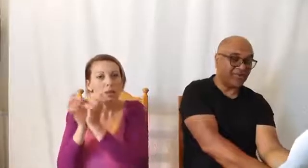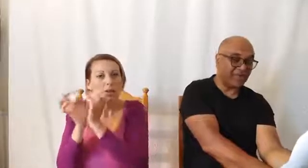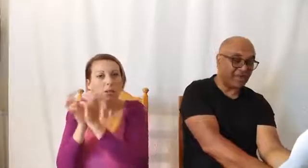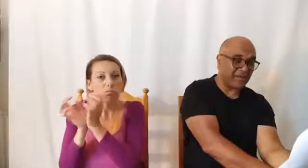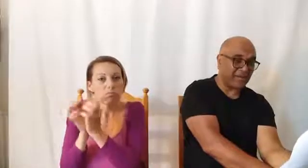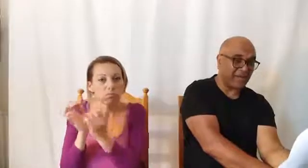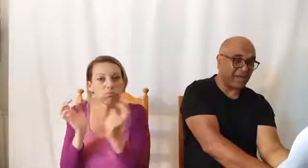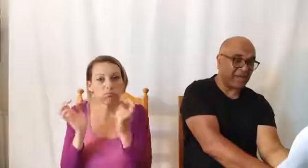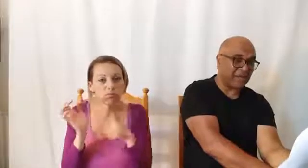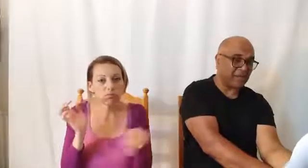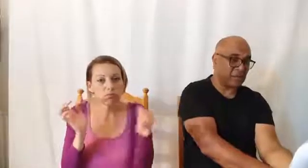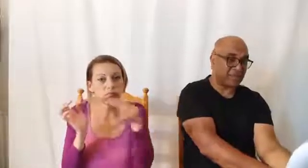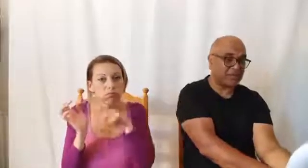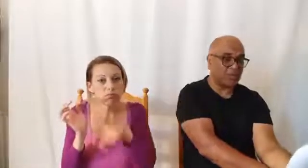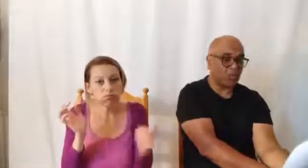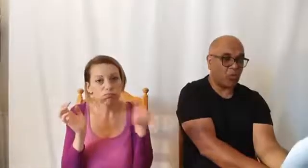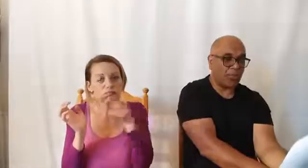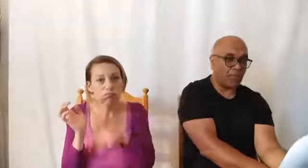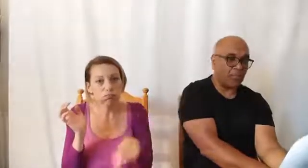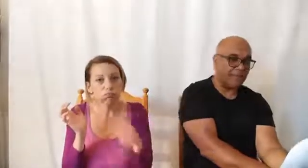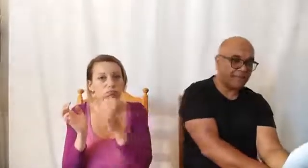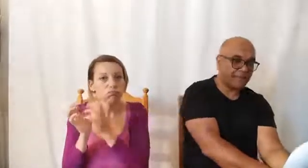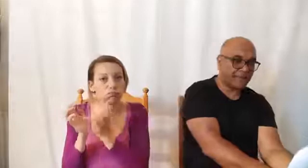up and making a nice warm home.